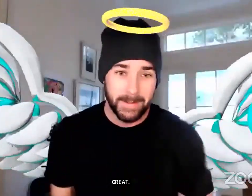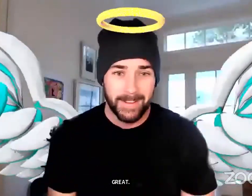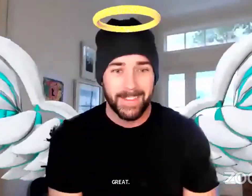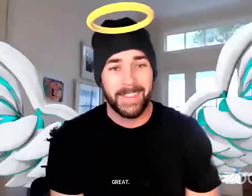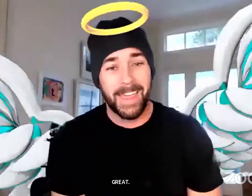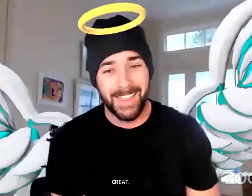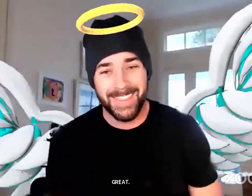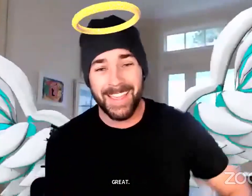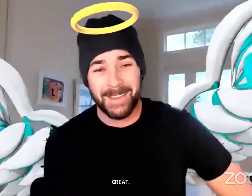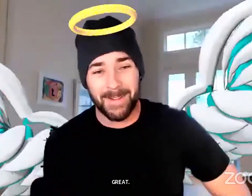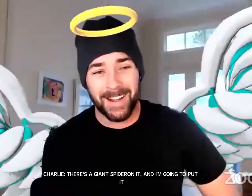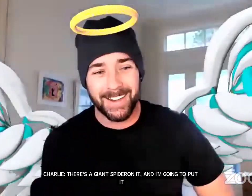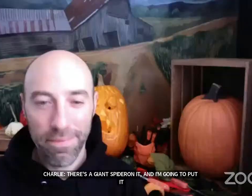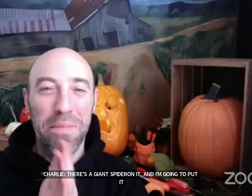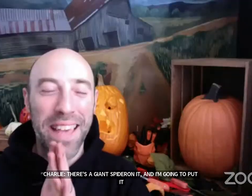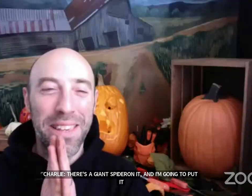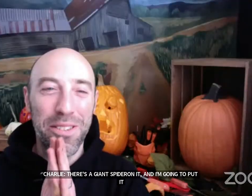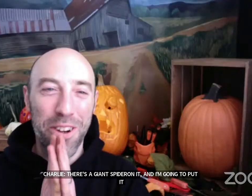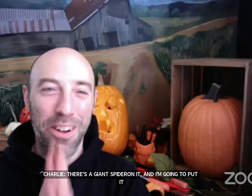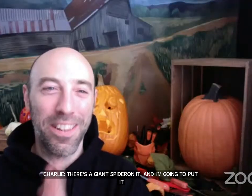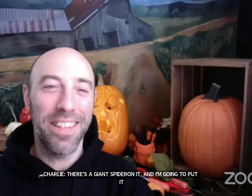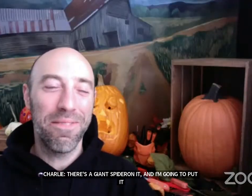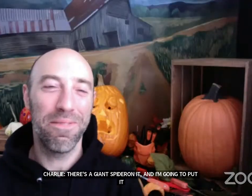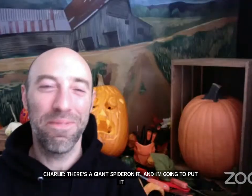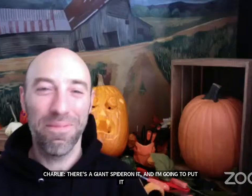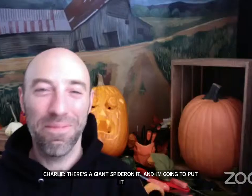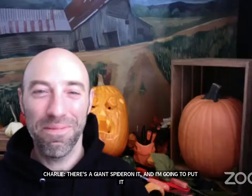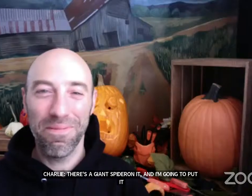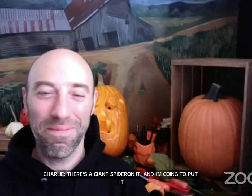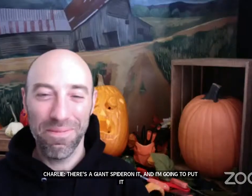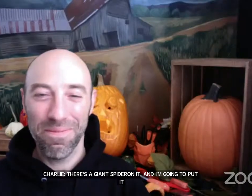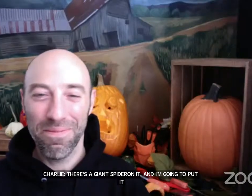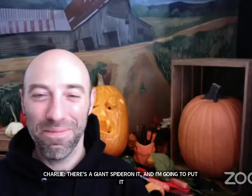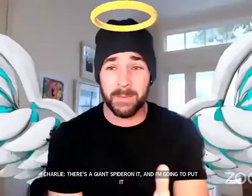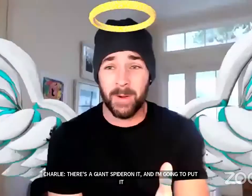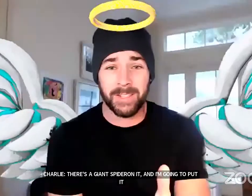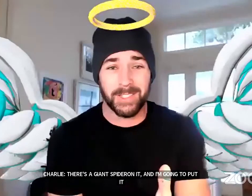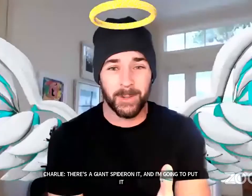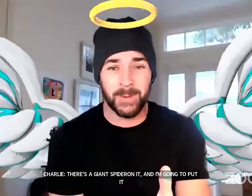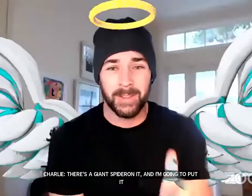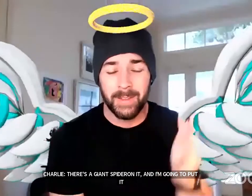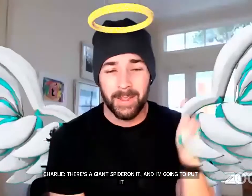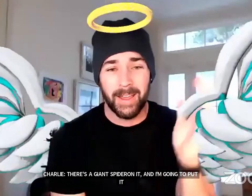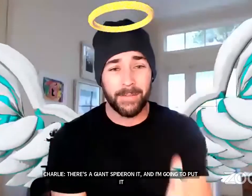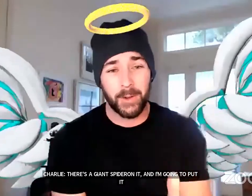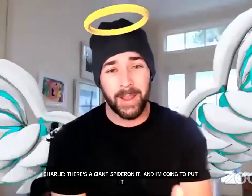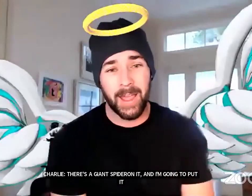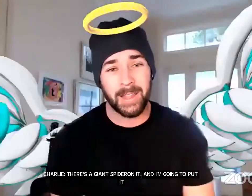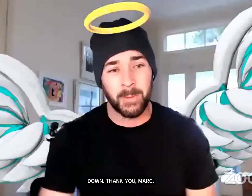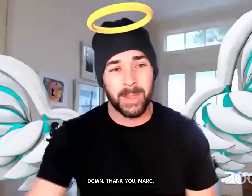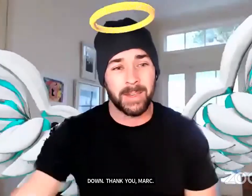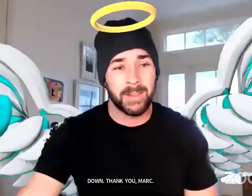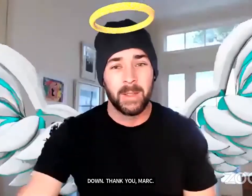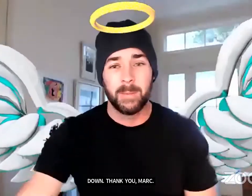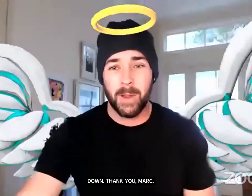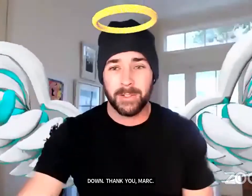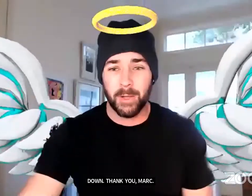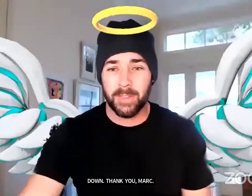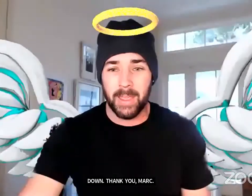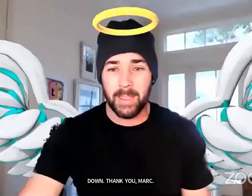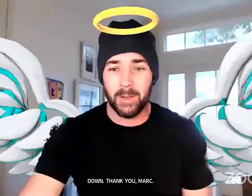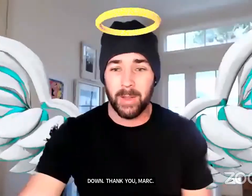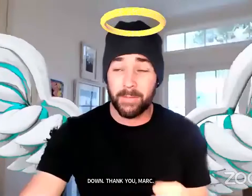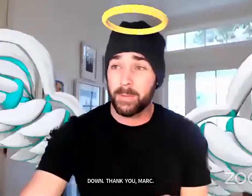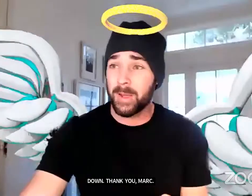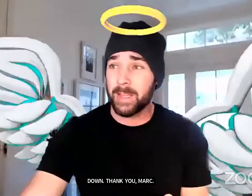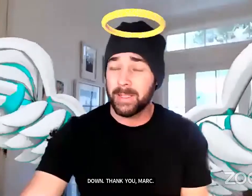down. Thank you, Marc. Awesome. Thank you, Charlie. Thanks a lot. Get some rest soon. Have a great Halloween. Berto,